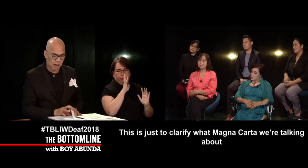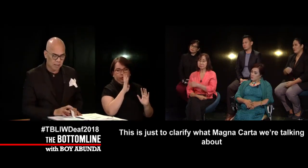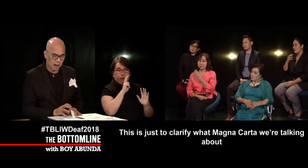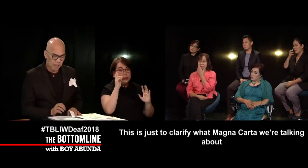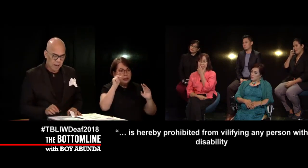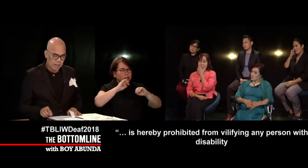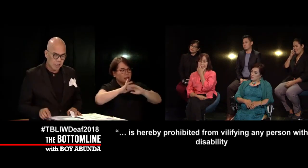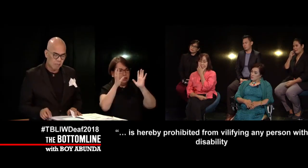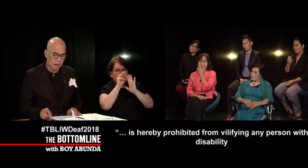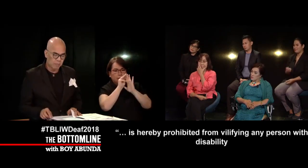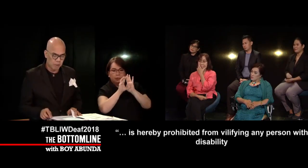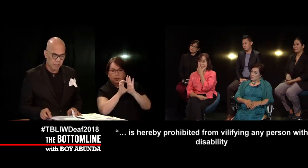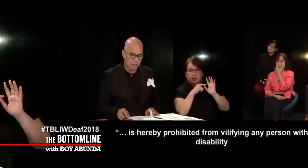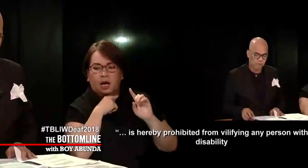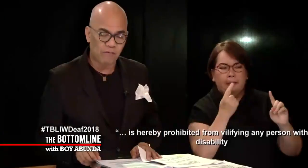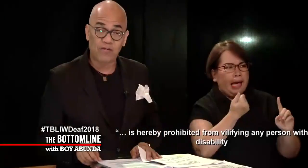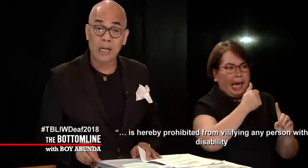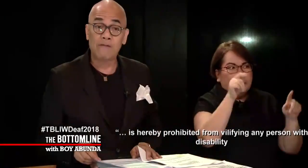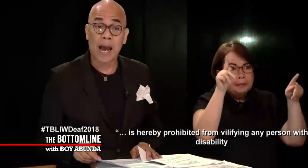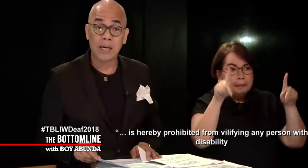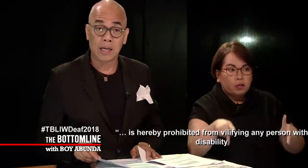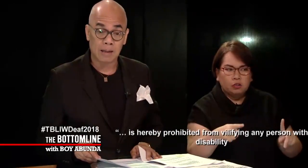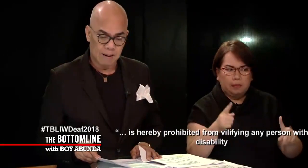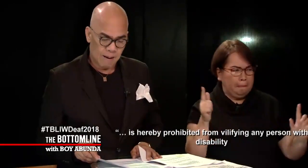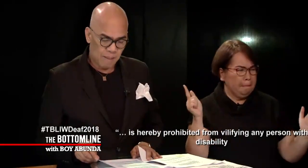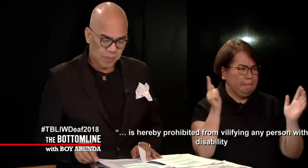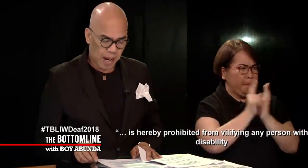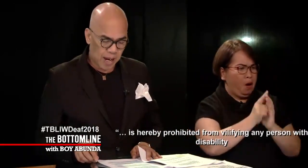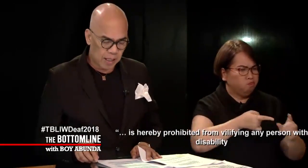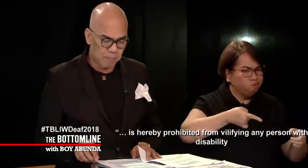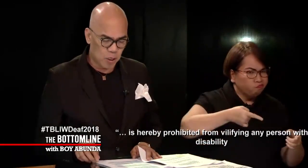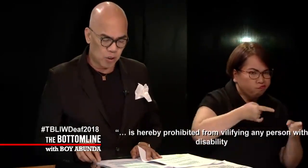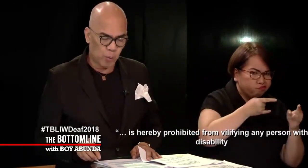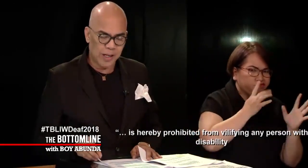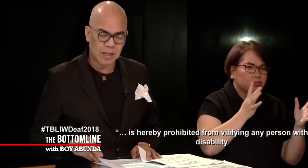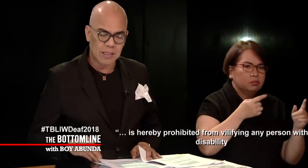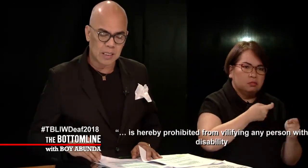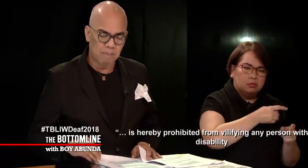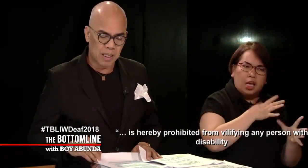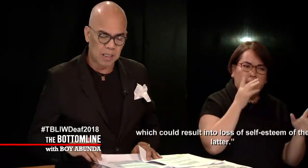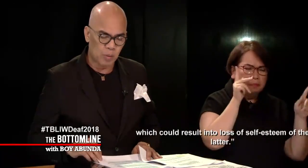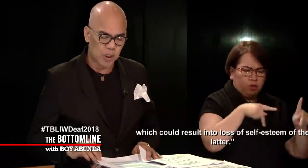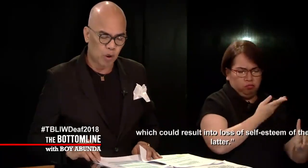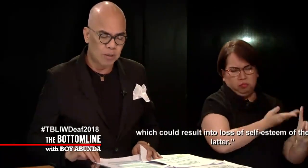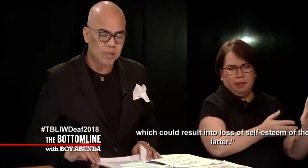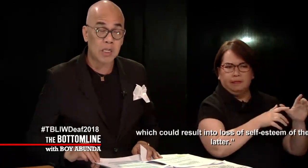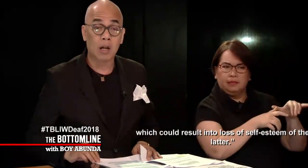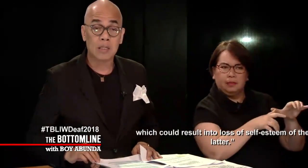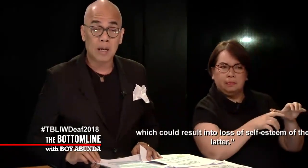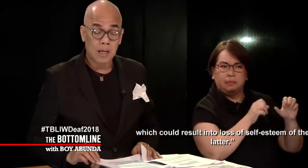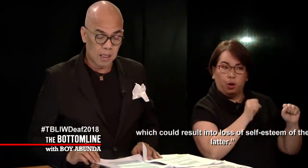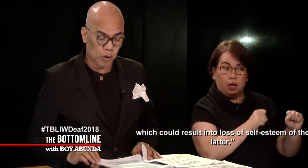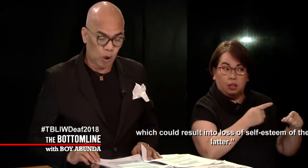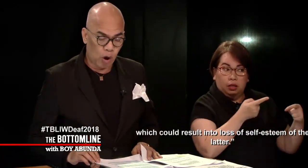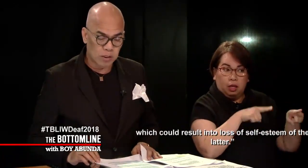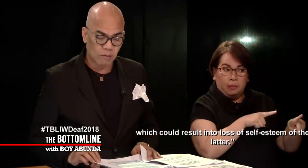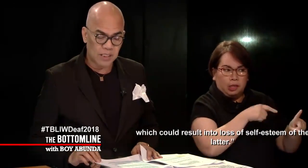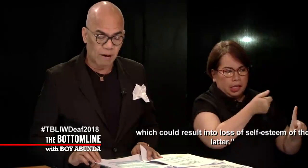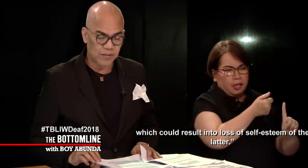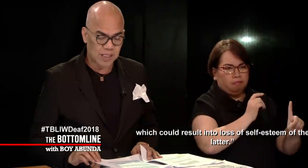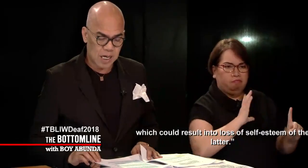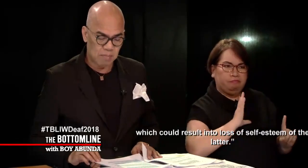Magna Carta, is hereby prohibited from vilifying any person with disability which could result into